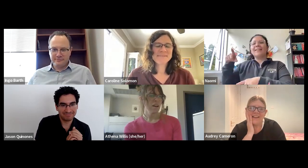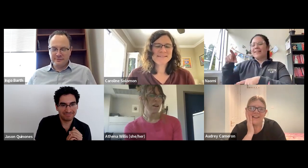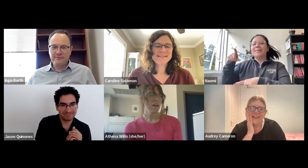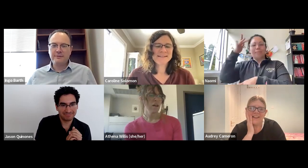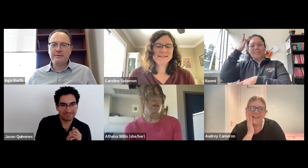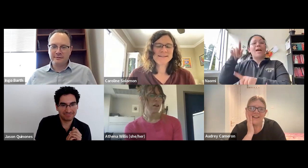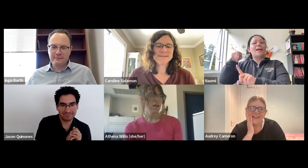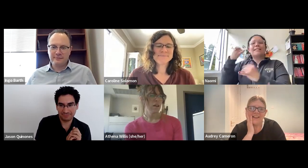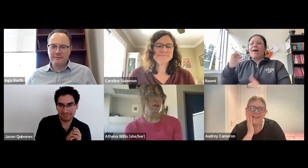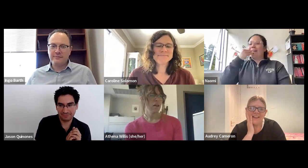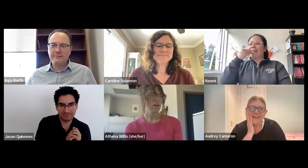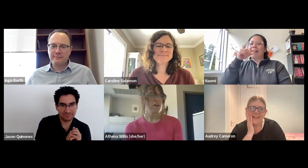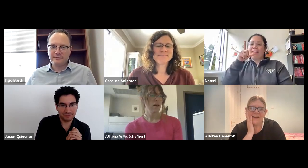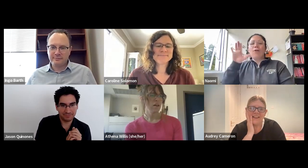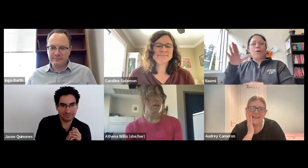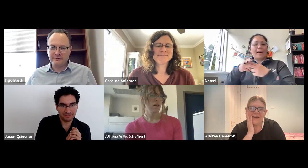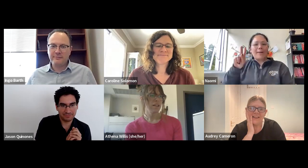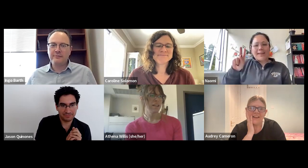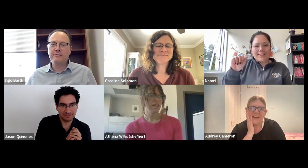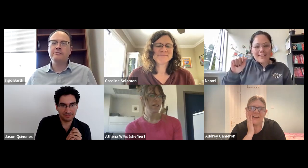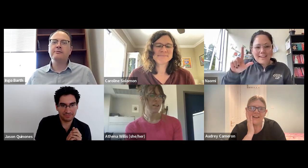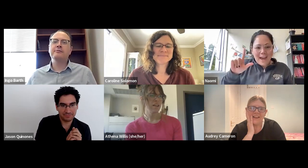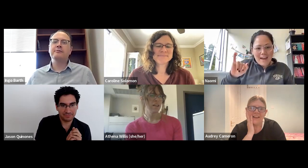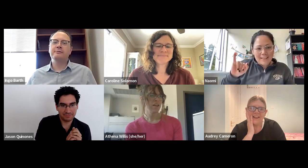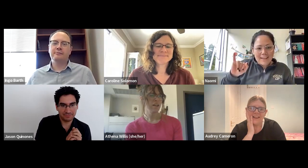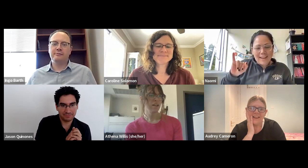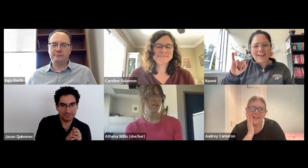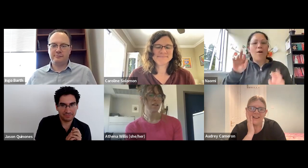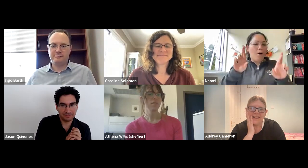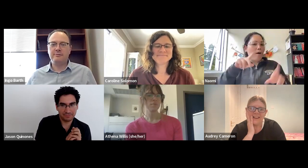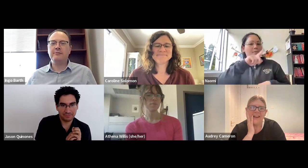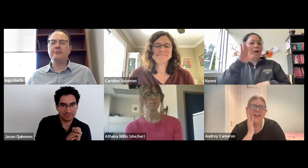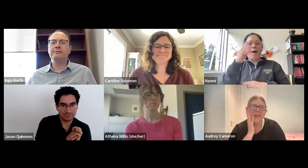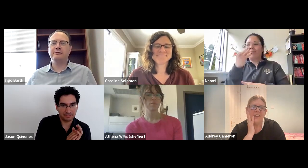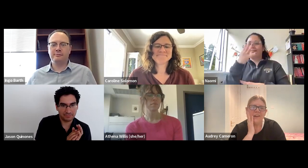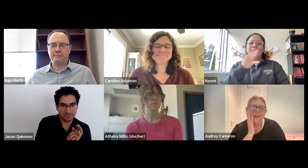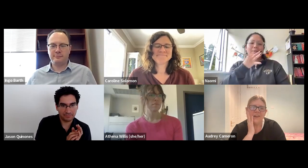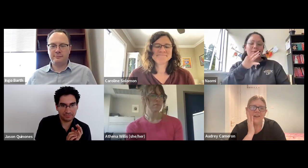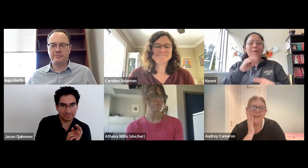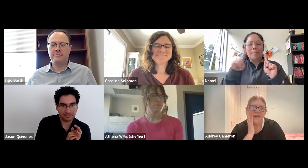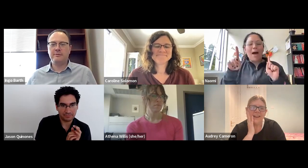And you're correct. Yeah, Caroline, I have a colleague right now who's eating their lunch, and so they can't be on screen right now.